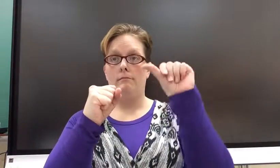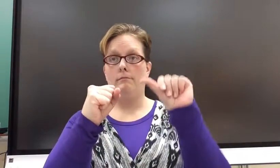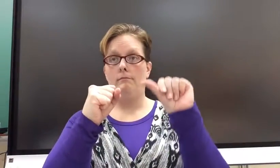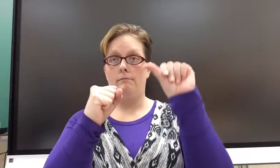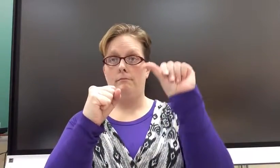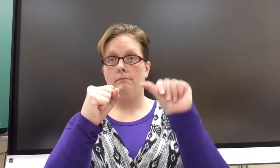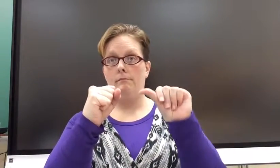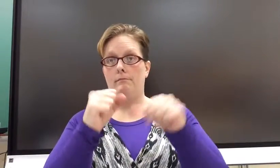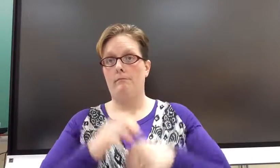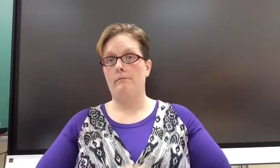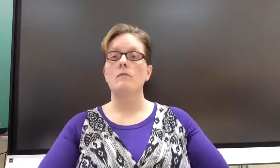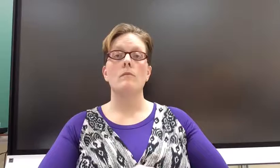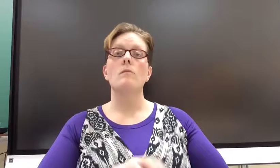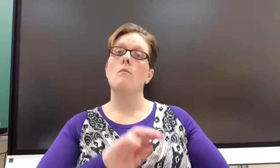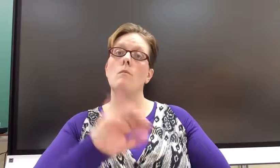It also has nucleic acid.